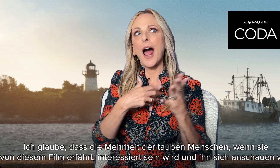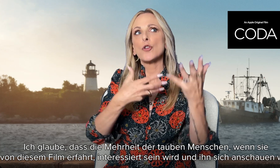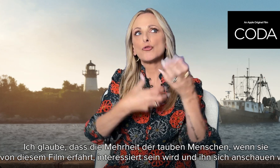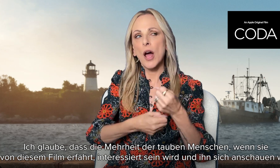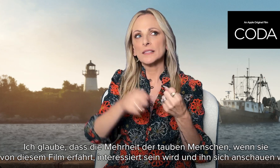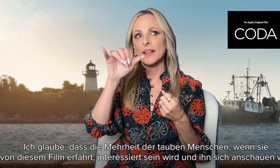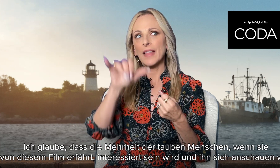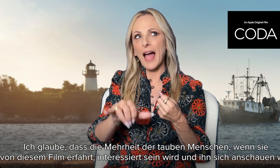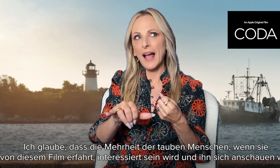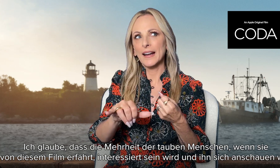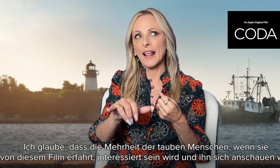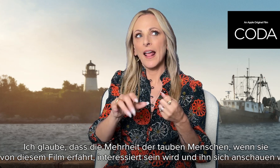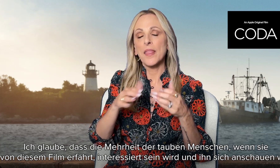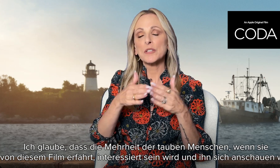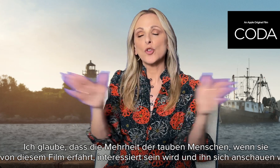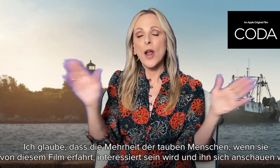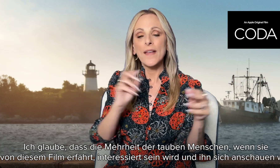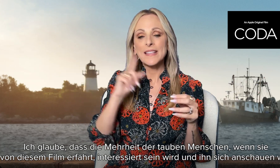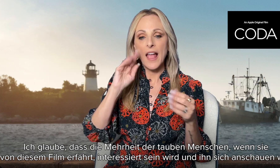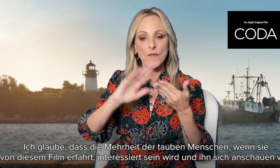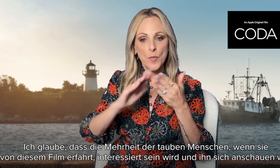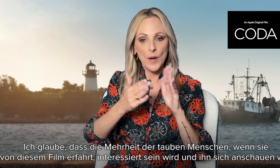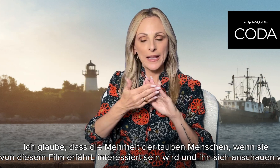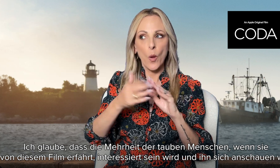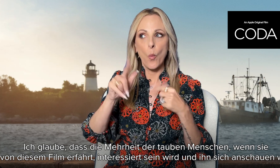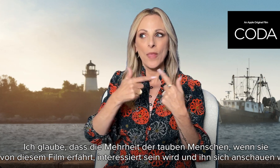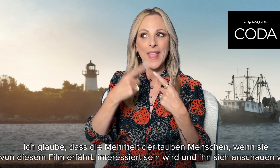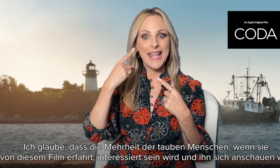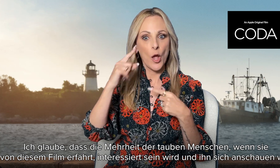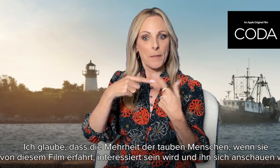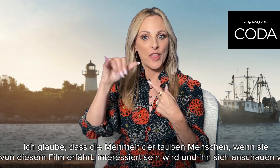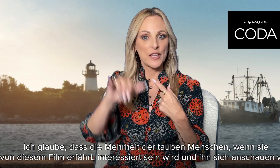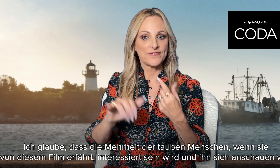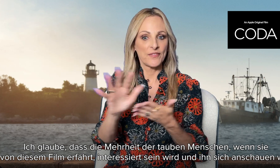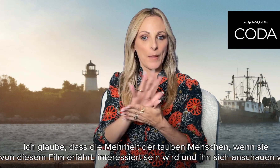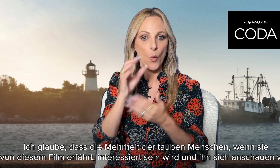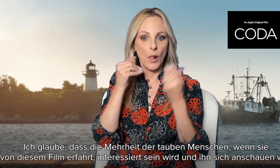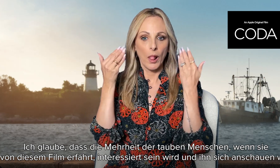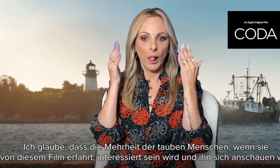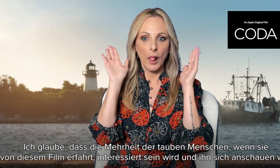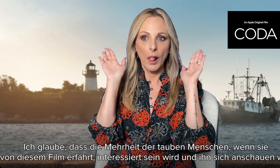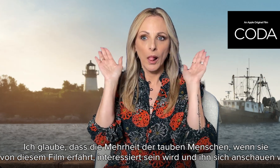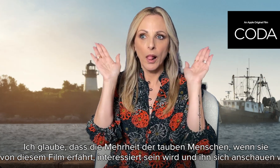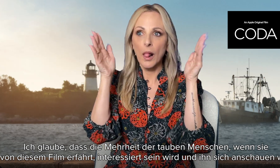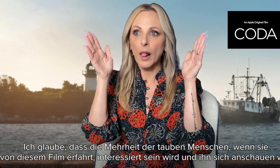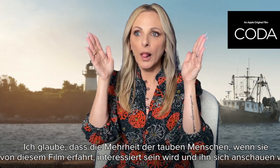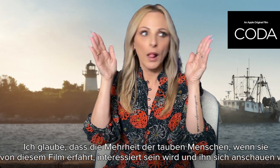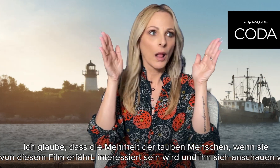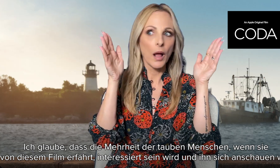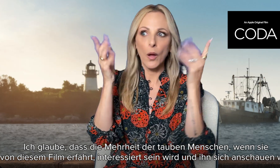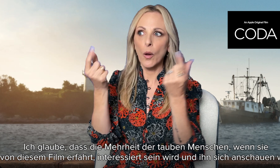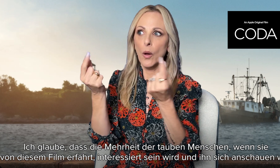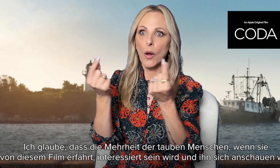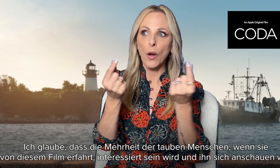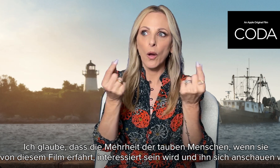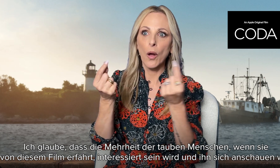that... I mean, I trust that the majority of deaf people and the deaf community, when they hear about this film,